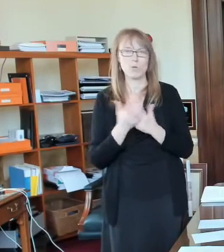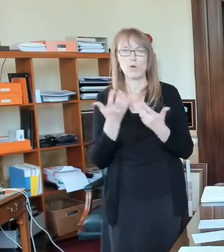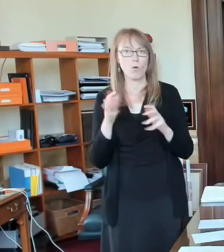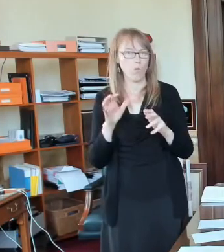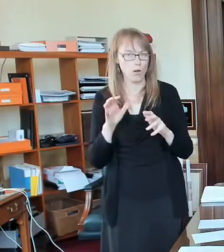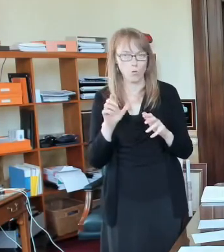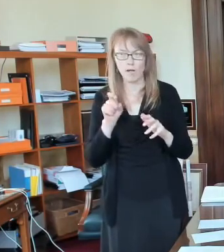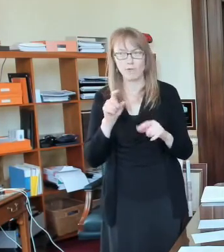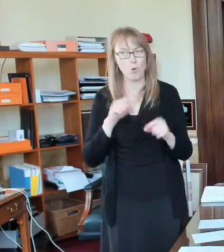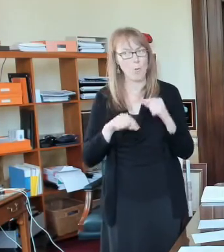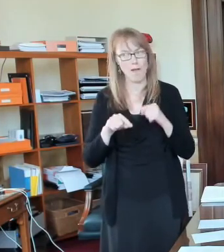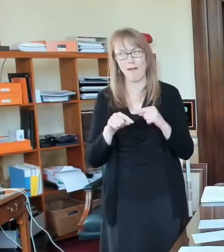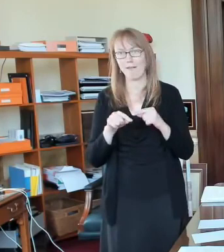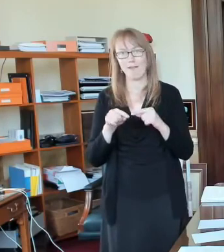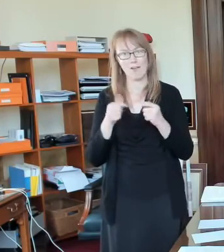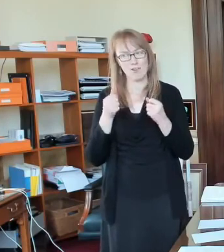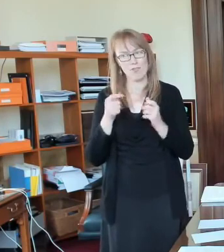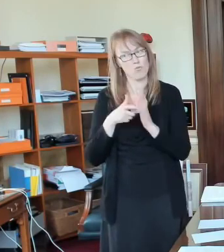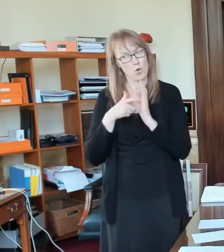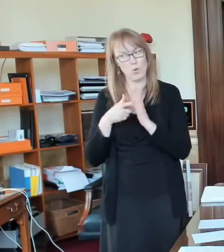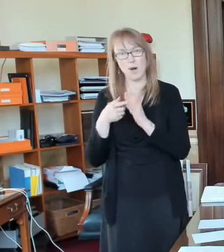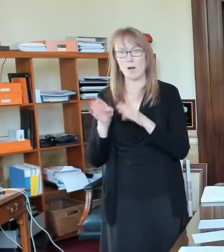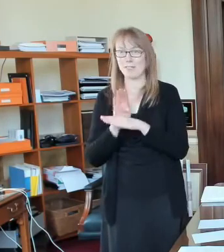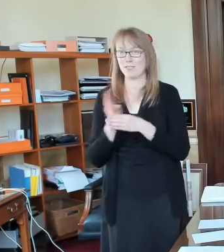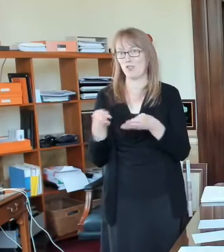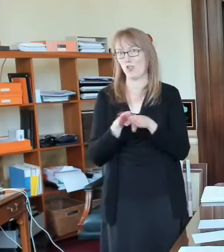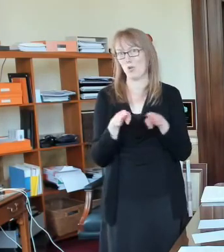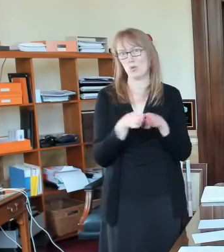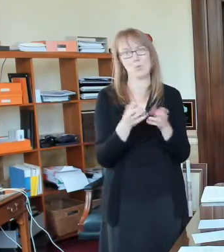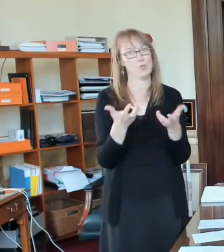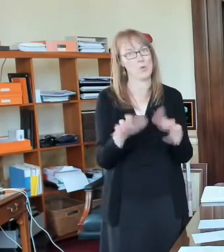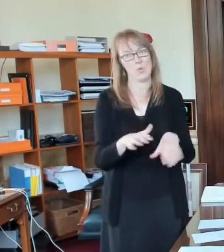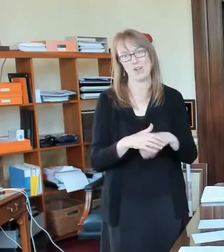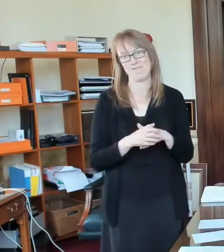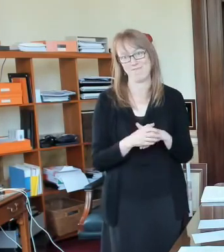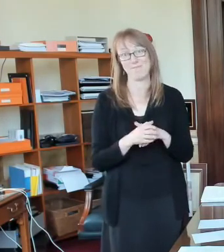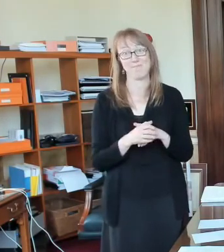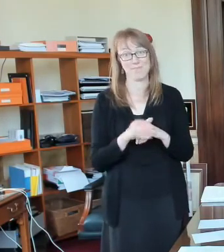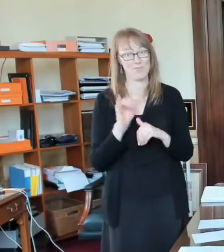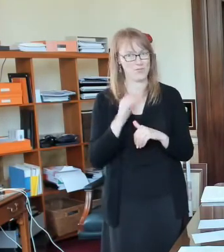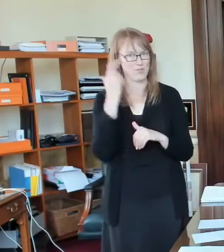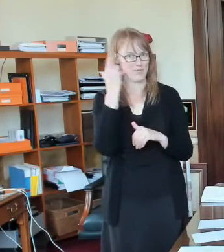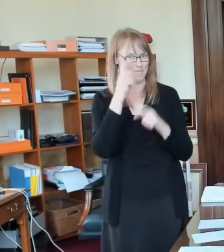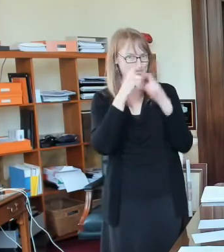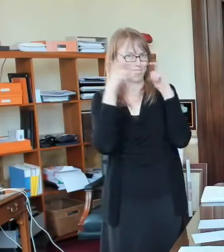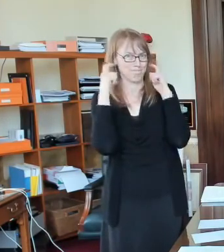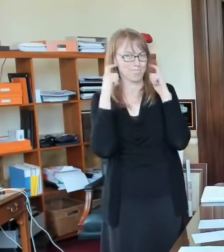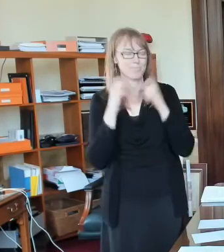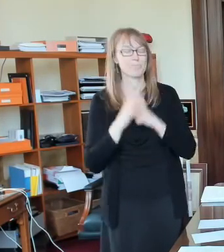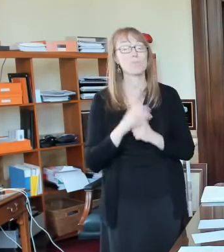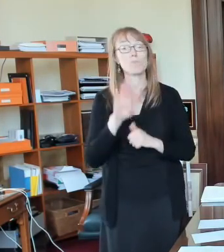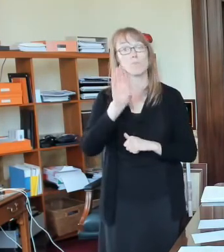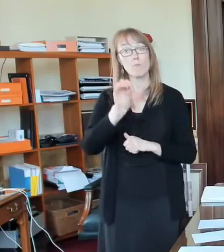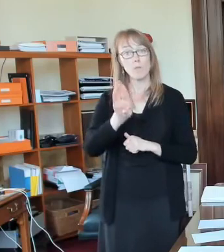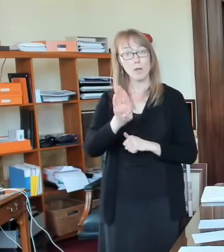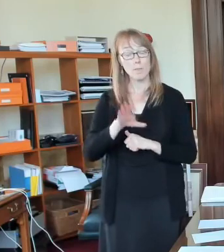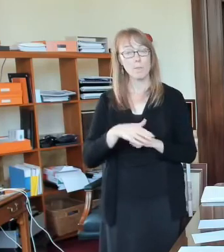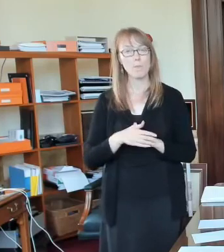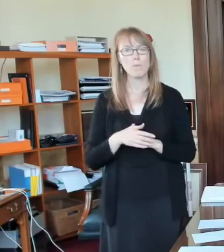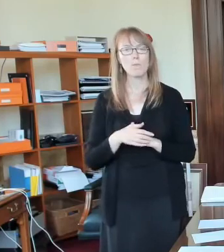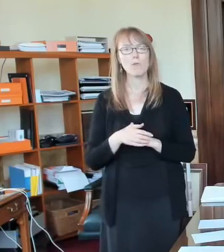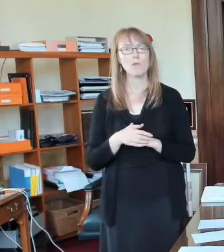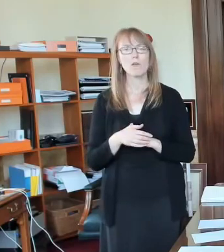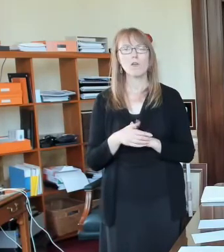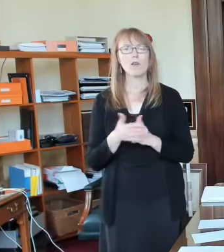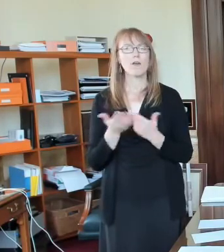3 o'clock. One of our last questions, Mayor. Bob submitted a question asking you if you could speak to how fireworks went over